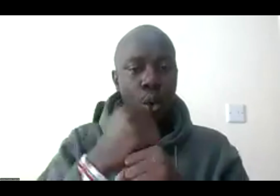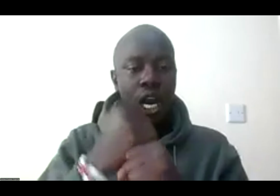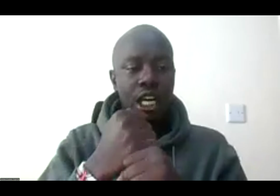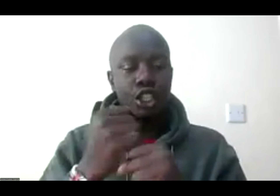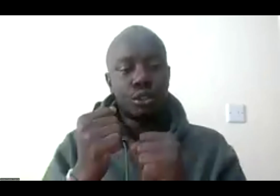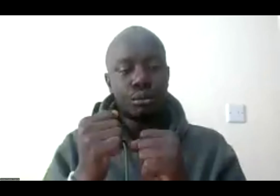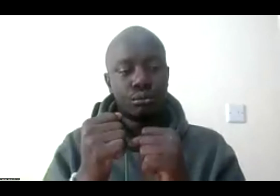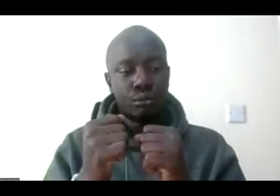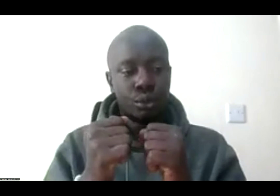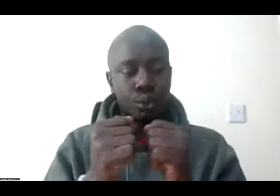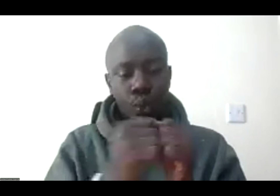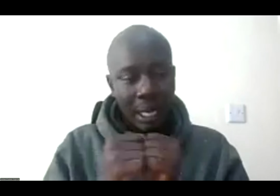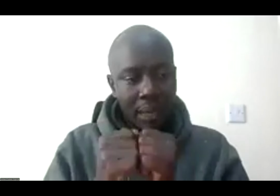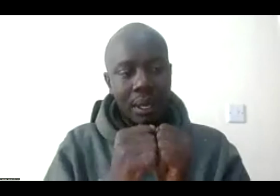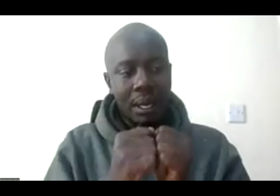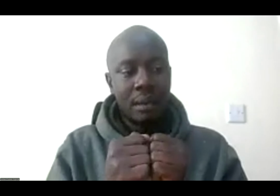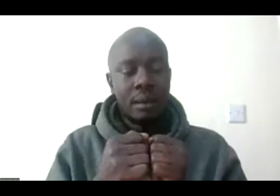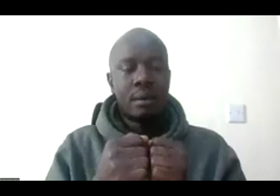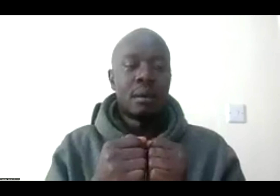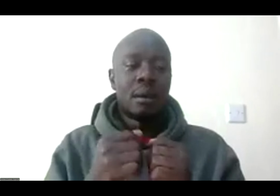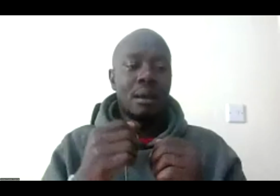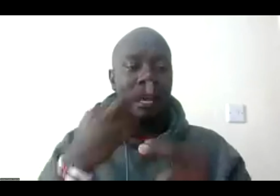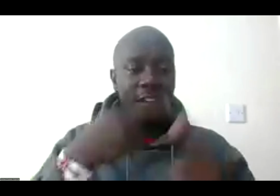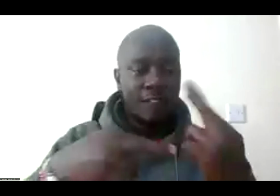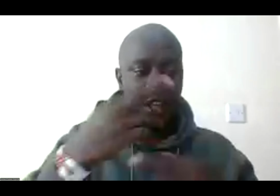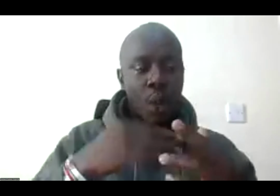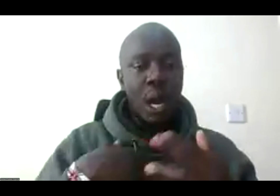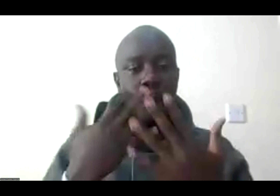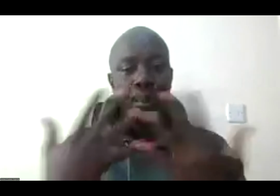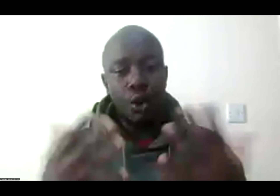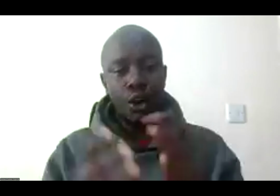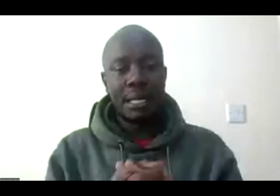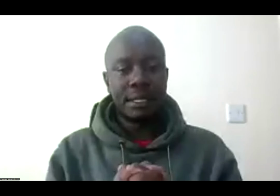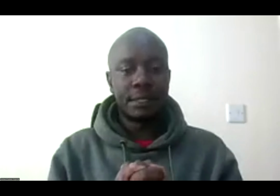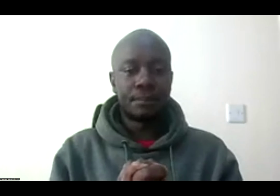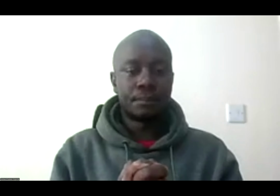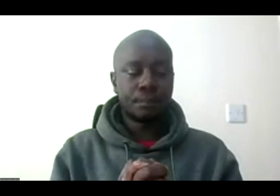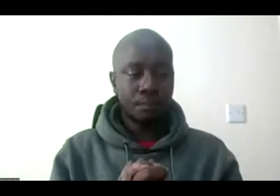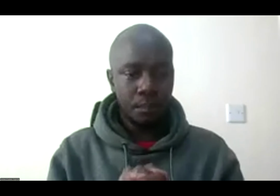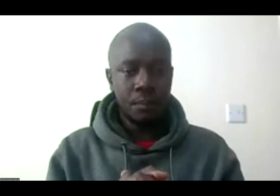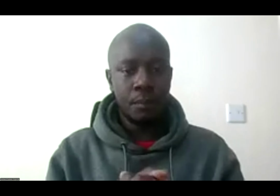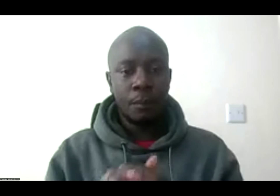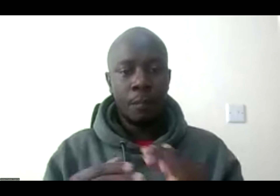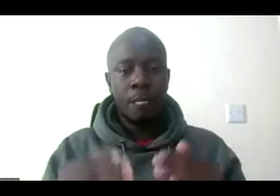and those who are experts in sign language who come and we work together in reviewing our product.